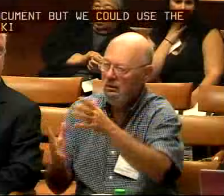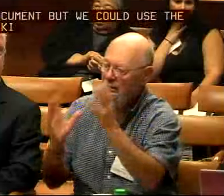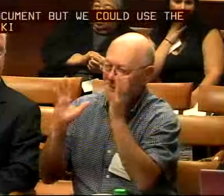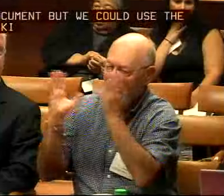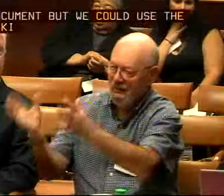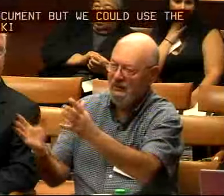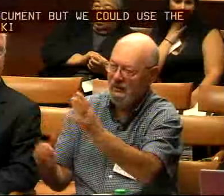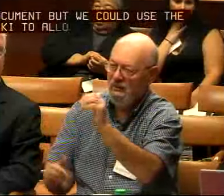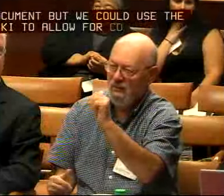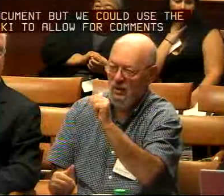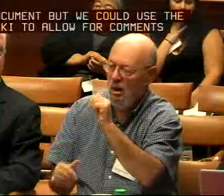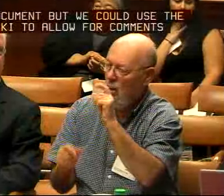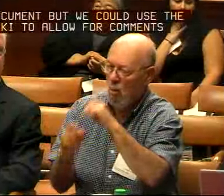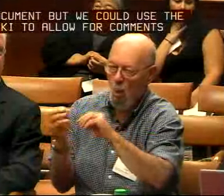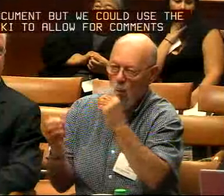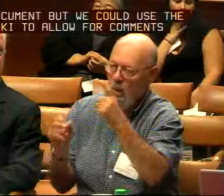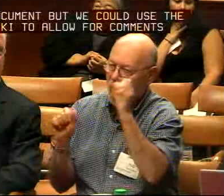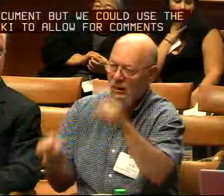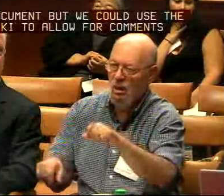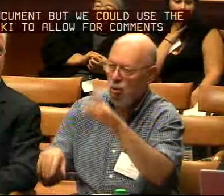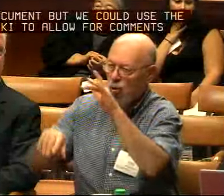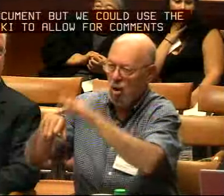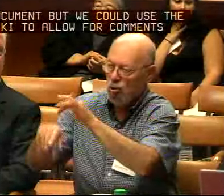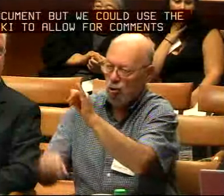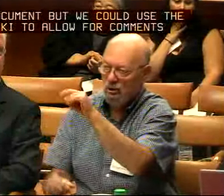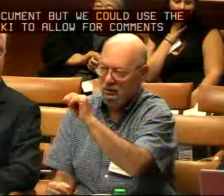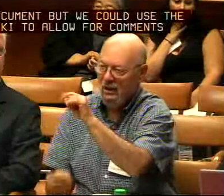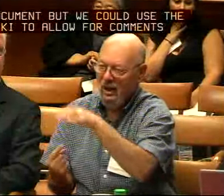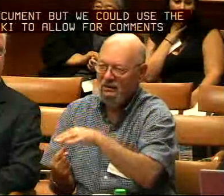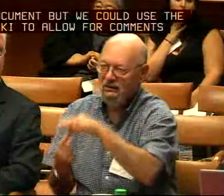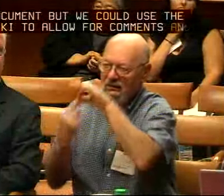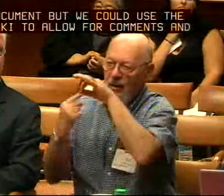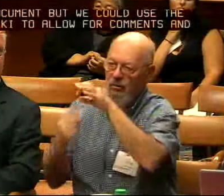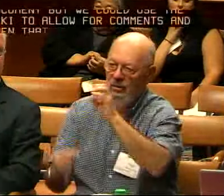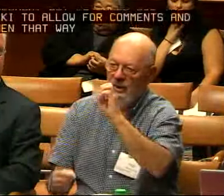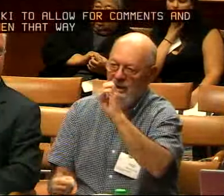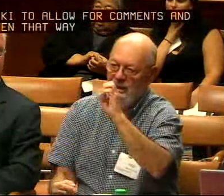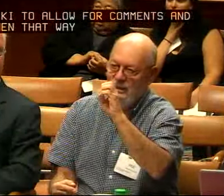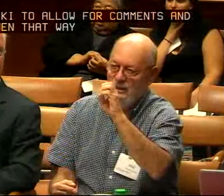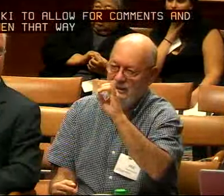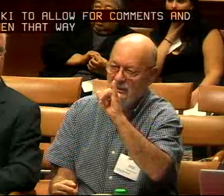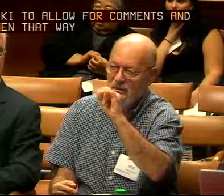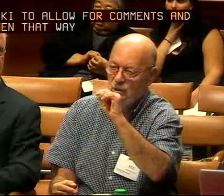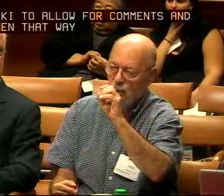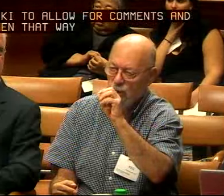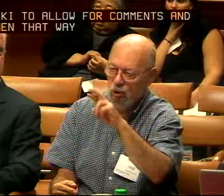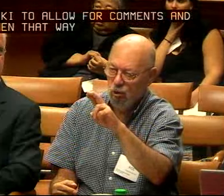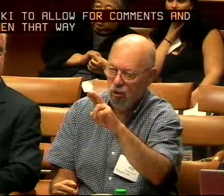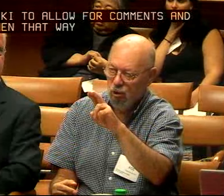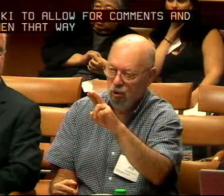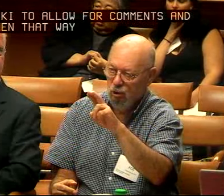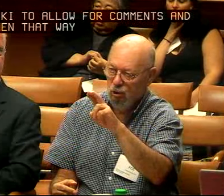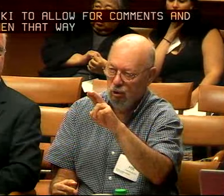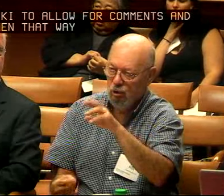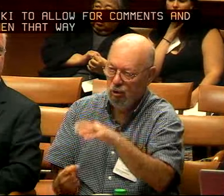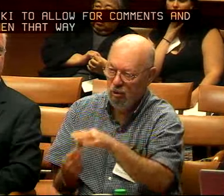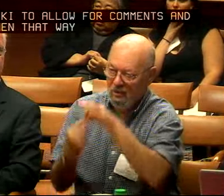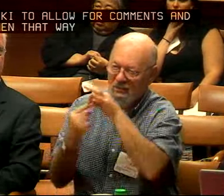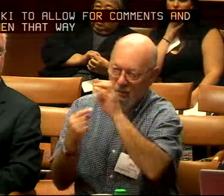and then that way comments can be made on the wiki in the document going online